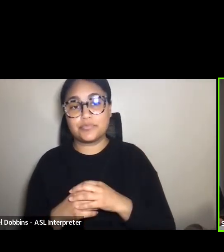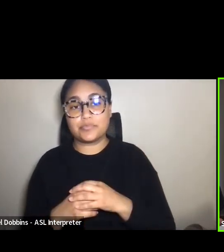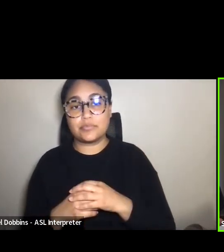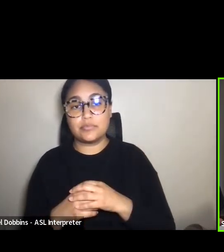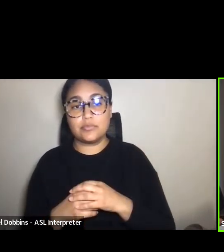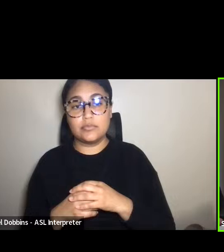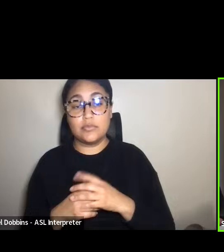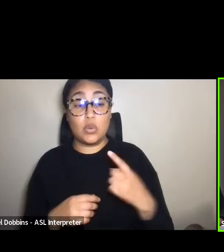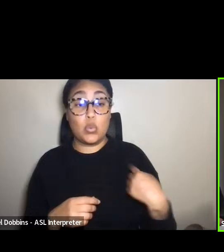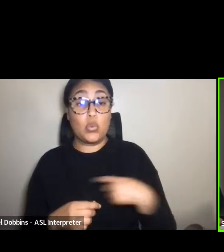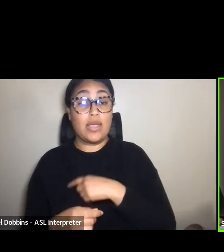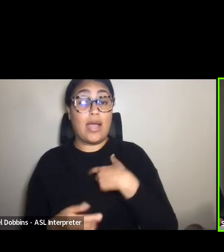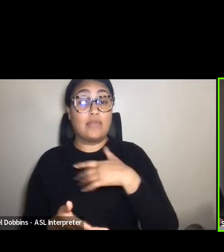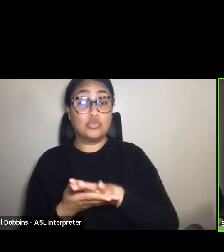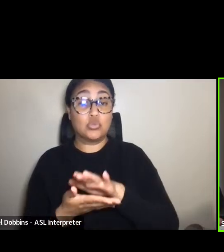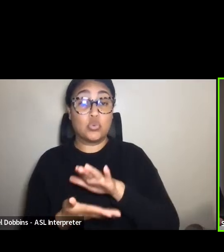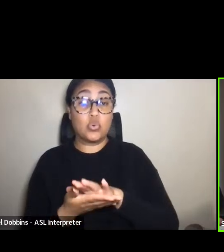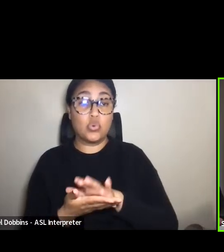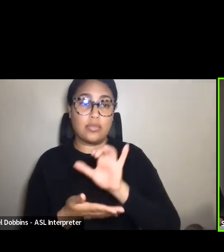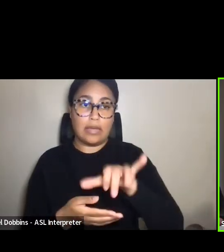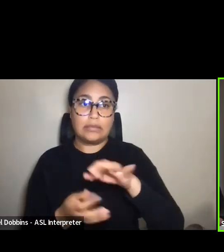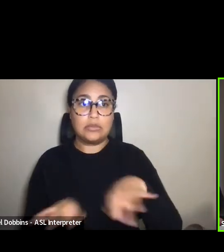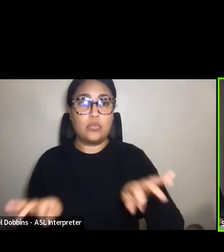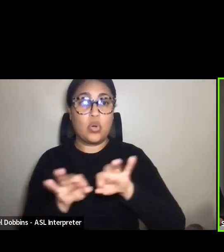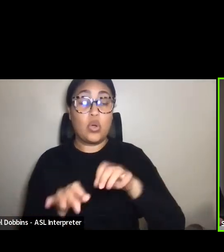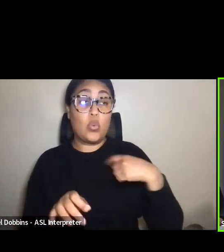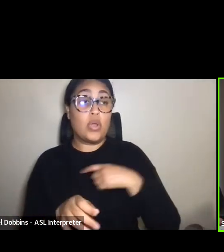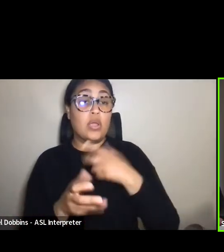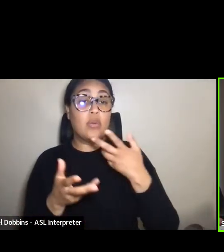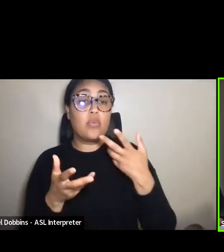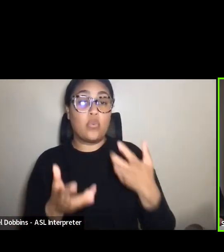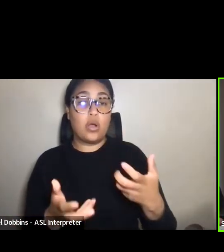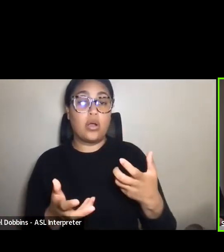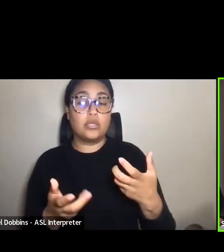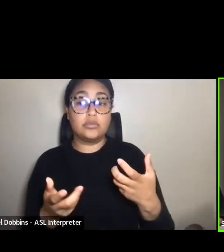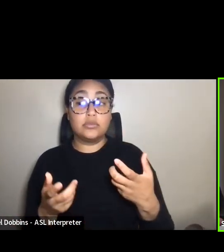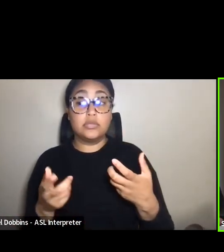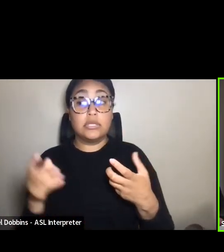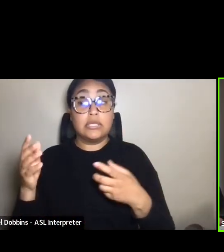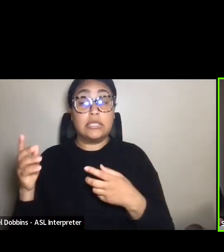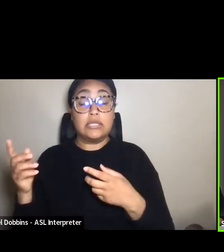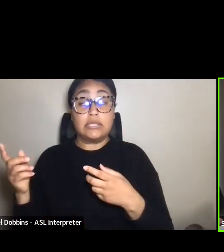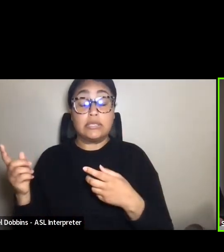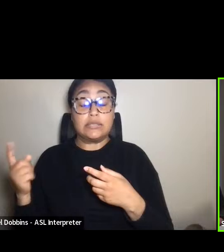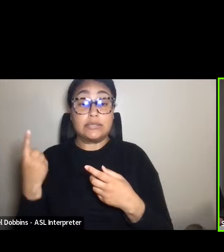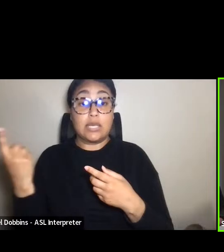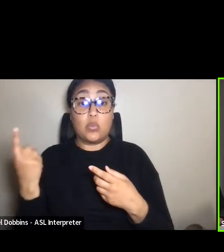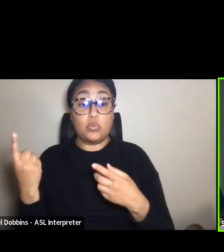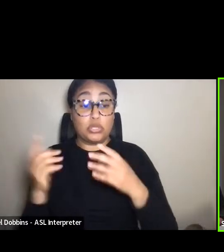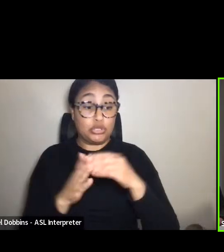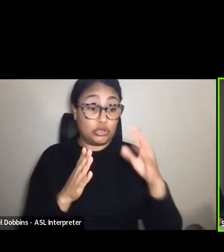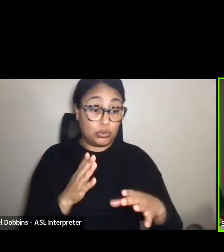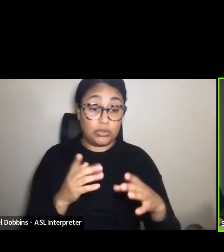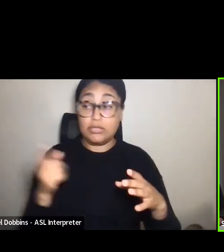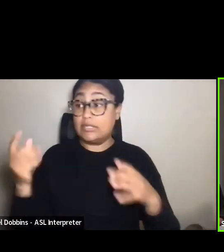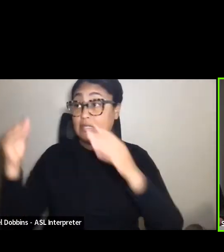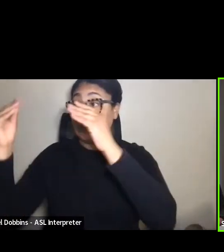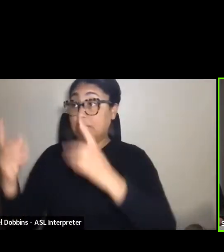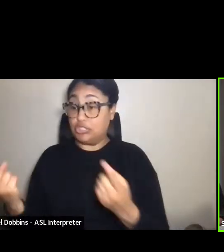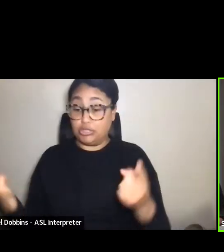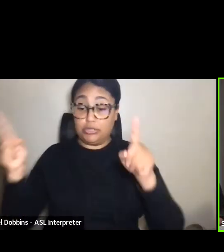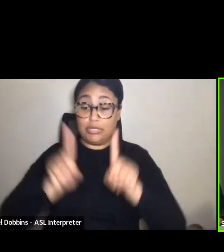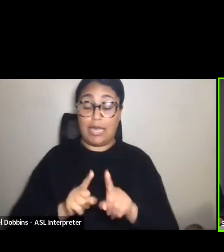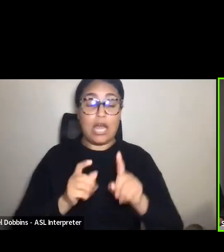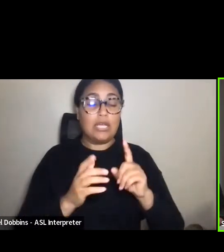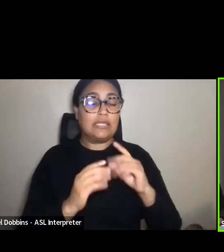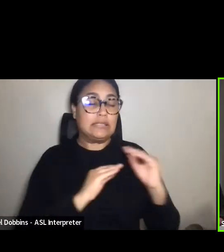that's why we have school, right? Is that we're putting students with someone that can help guide them on how to use these tools in an ethical